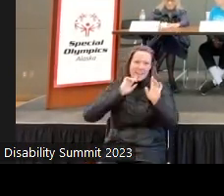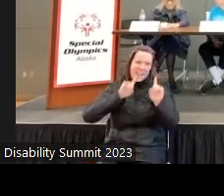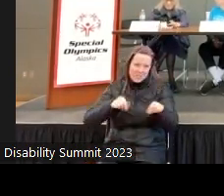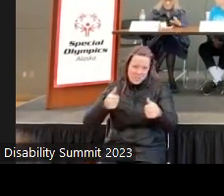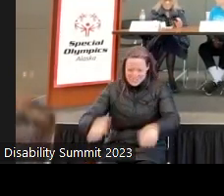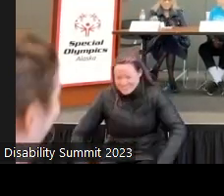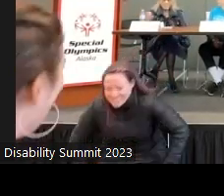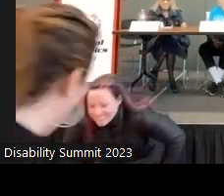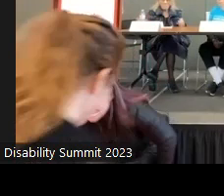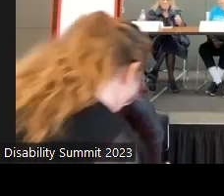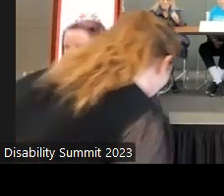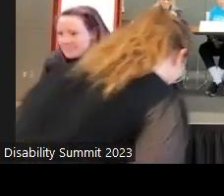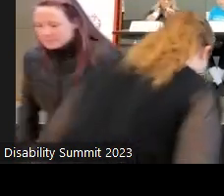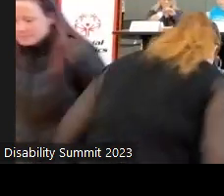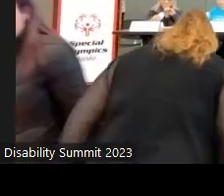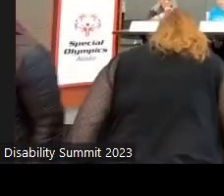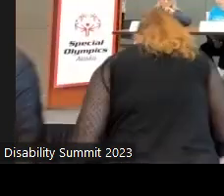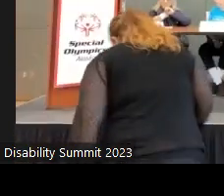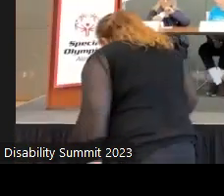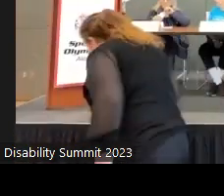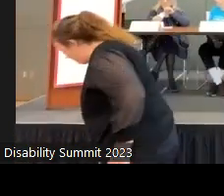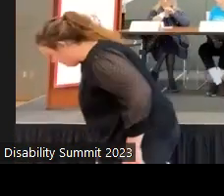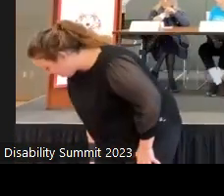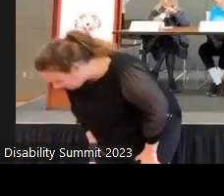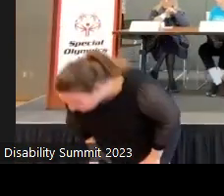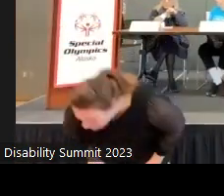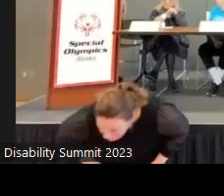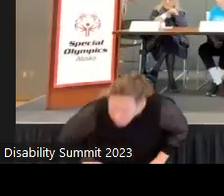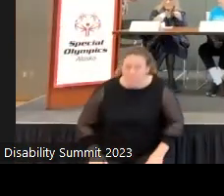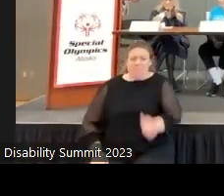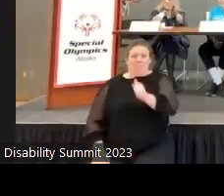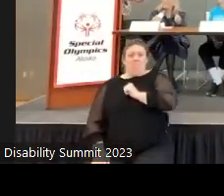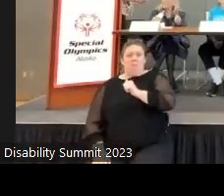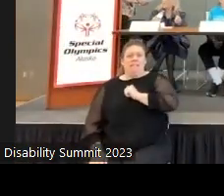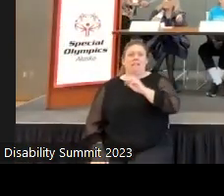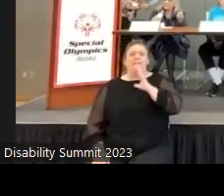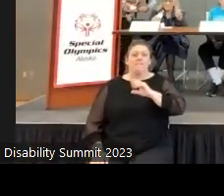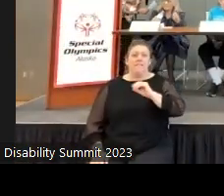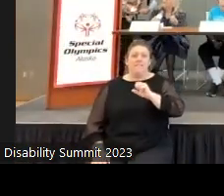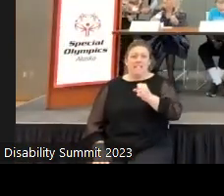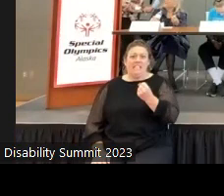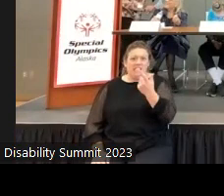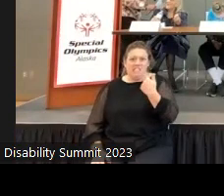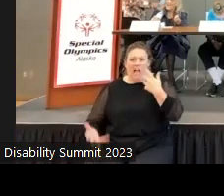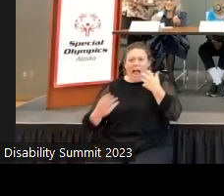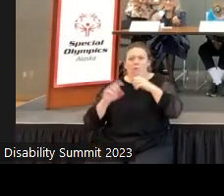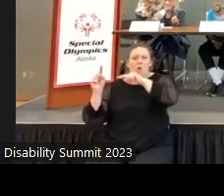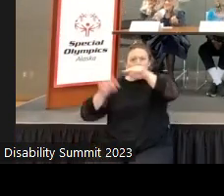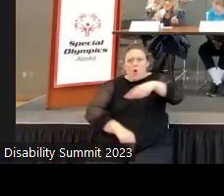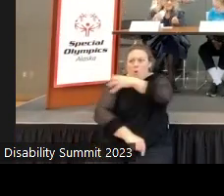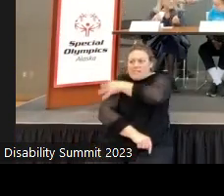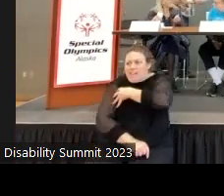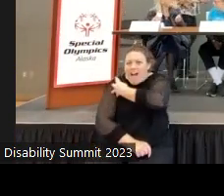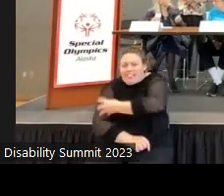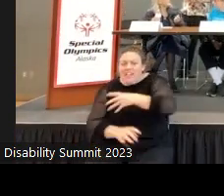question. I'm in my 50s and I want to go to Scotland and look for dragons. So we'll have to talk.